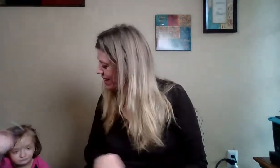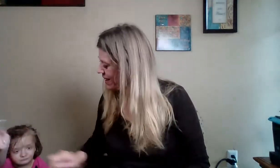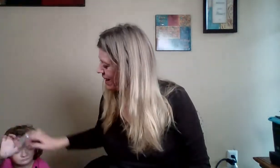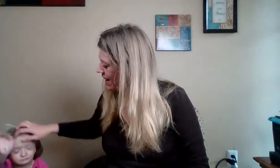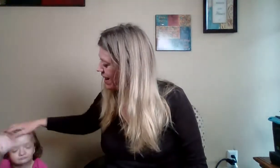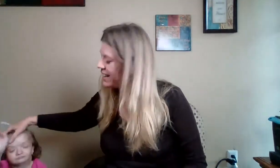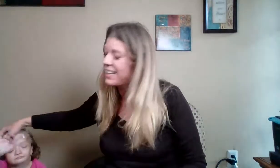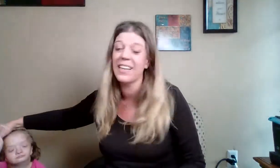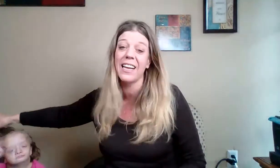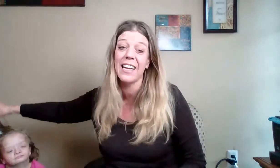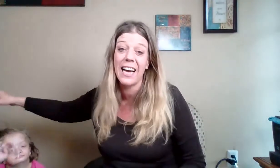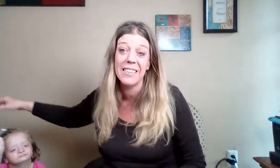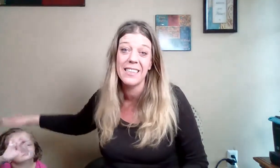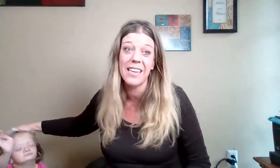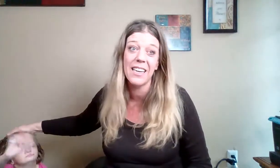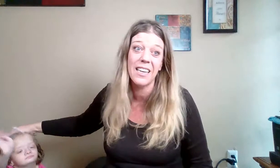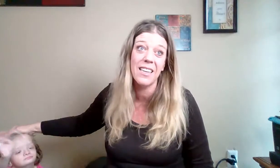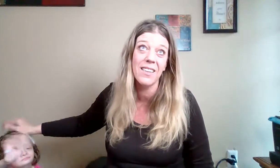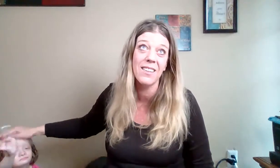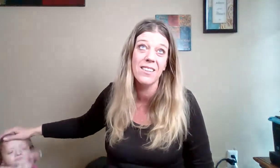breathe. And in the last, the